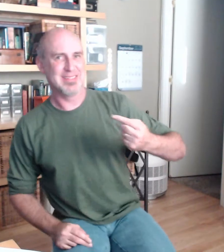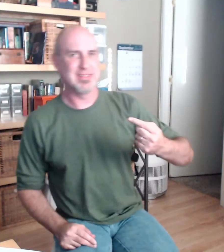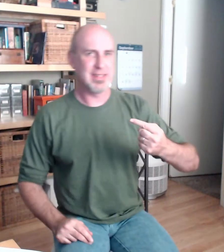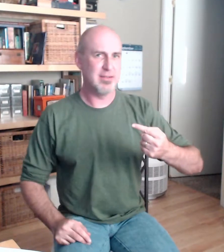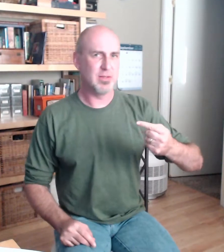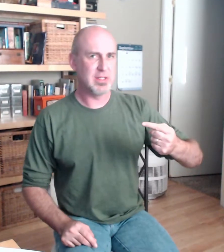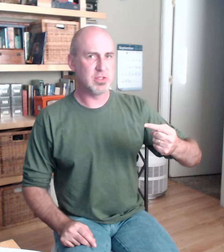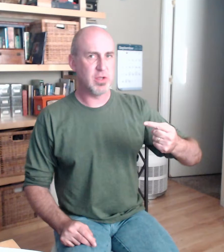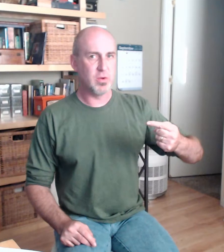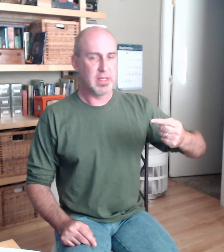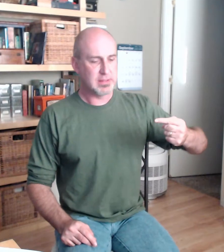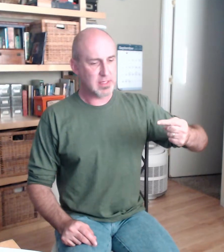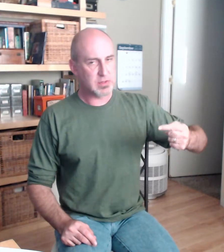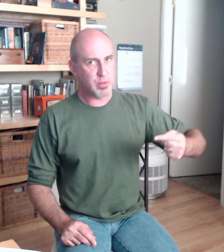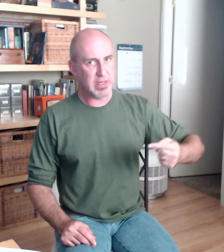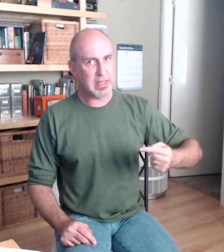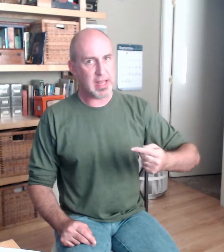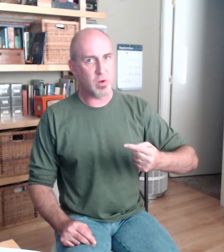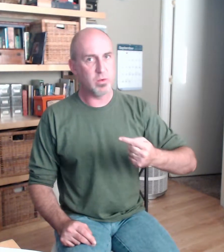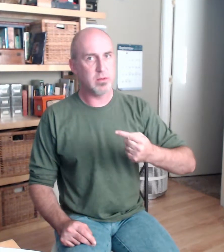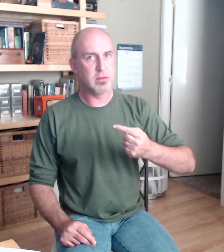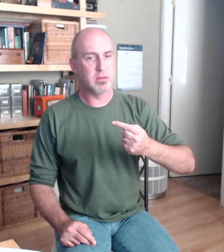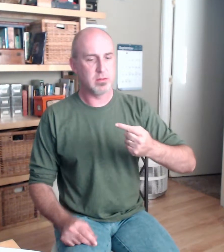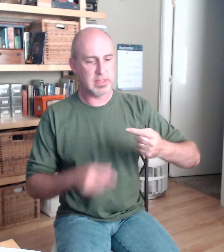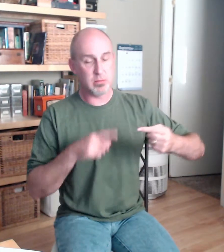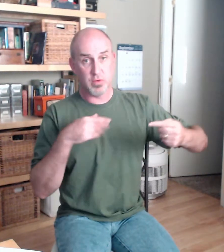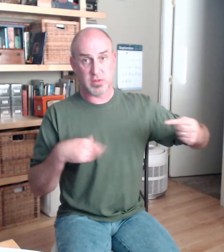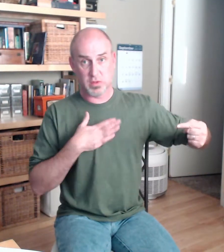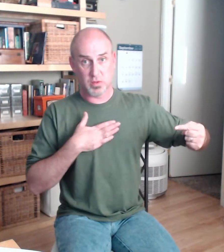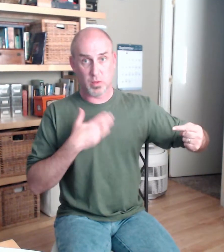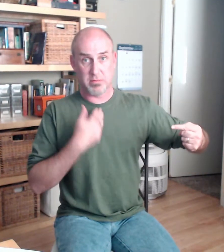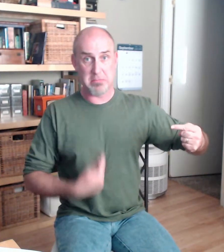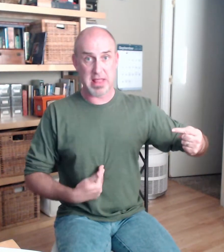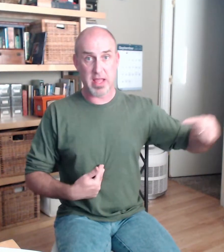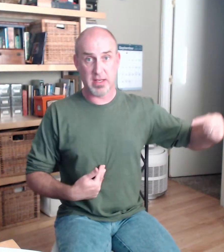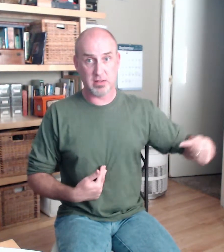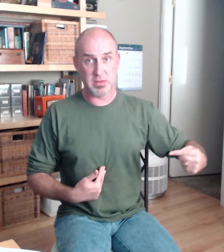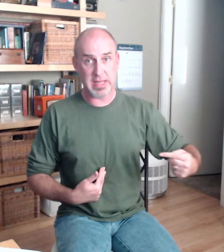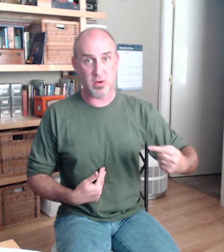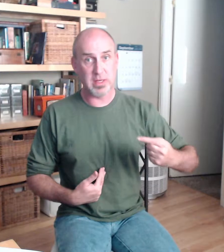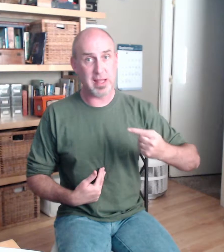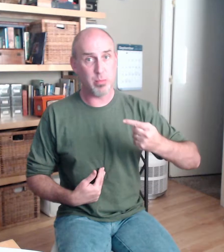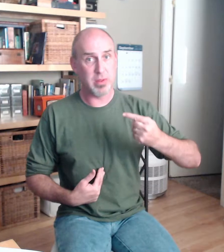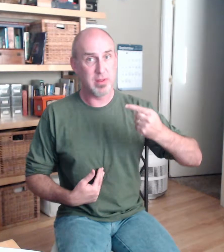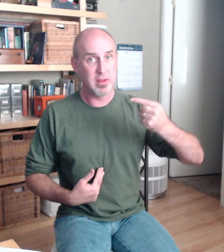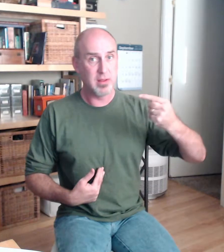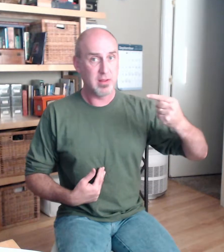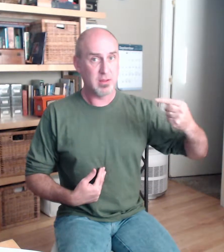it's kind of tricky to show. It's kind of scooping down as it moves toward my midline. It goes down and up, a